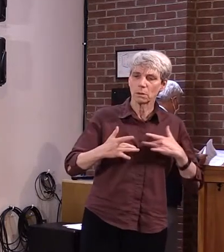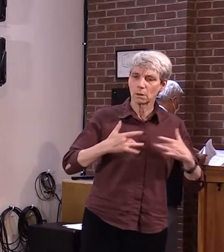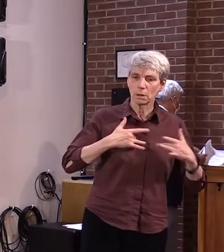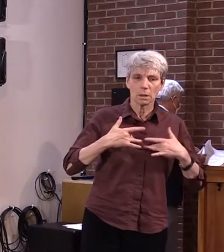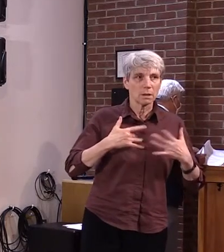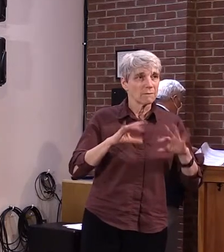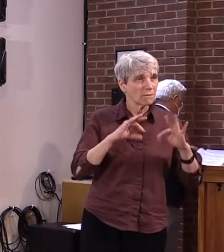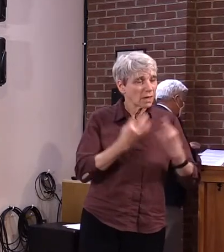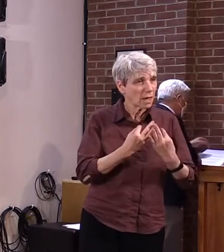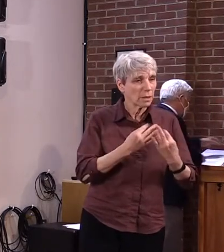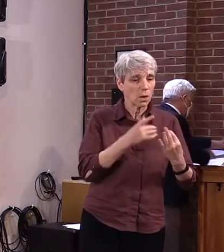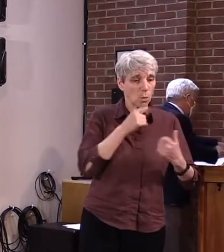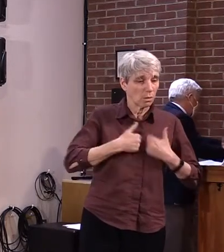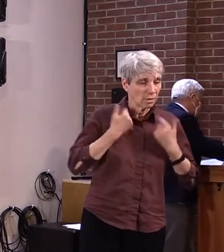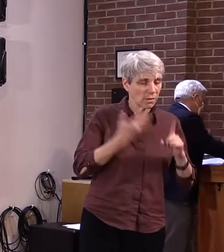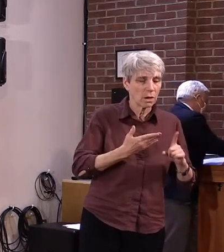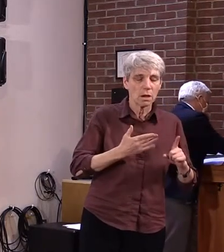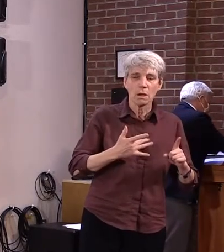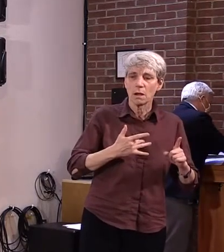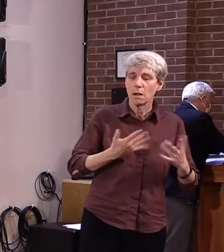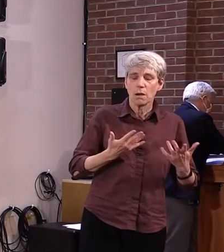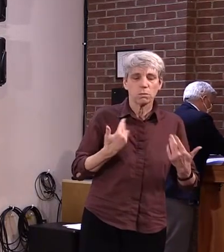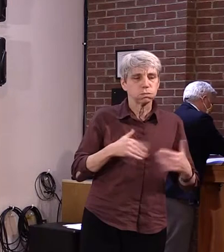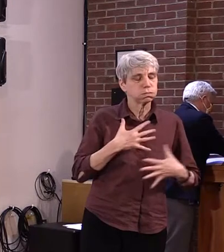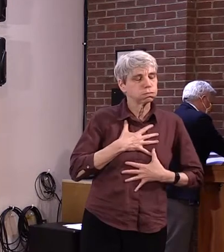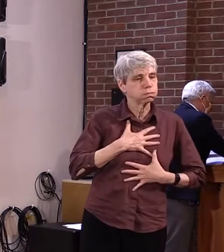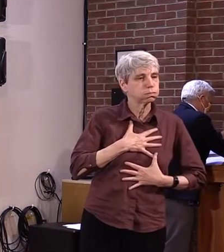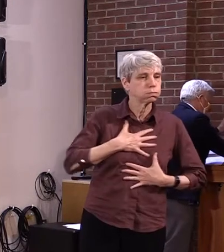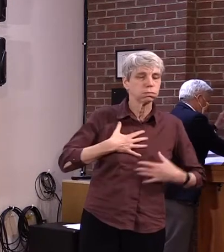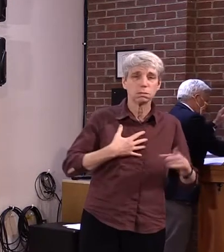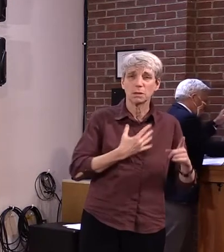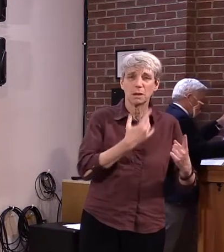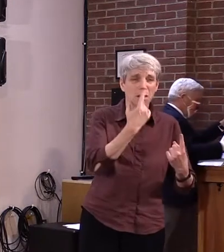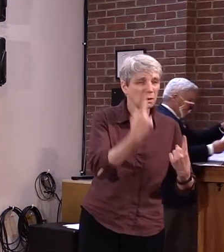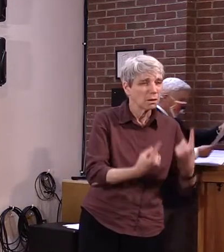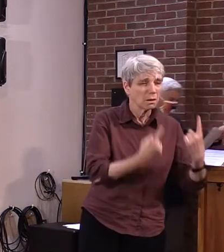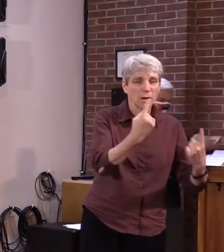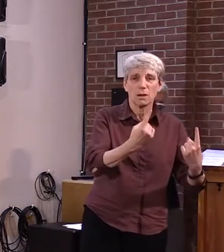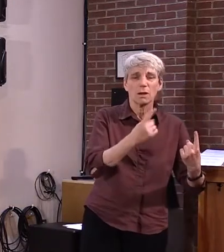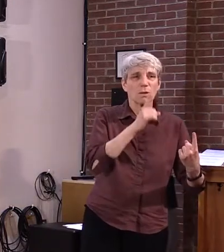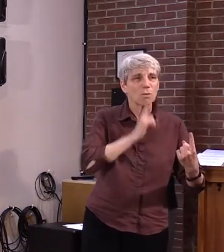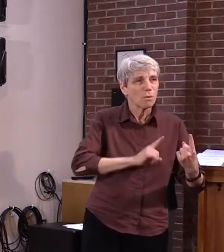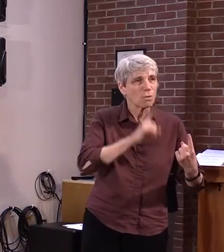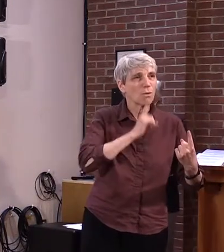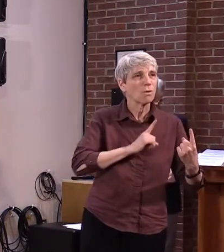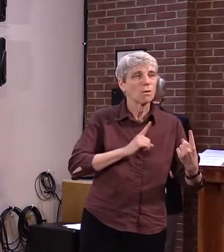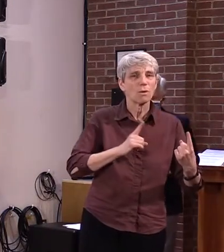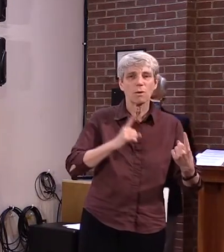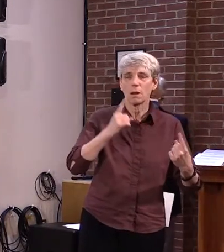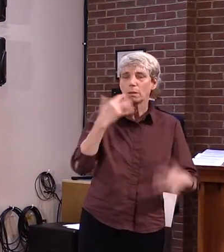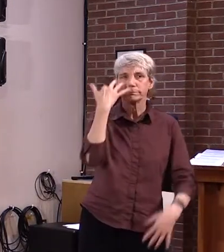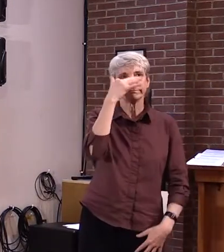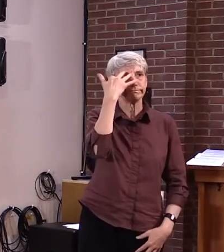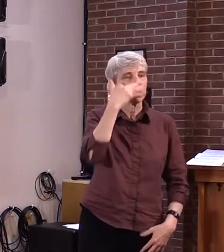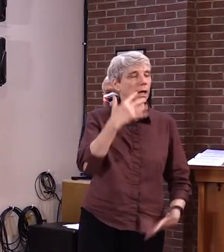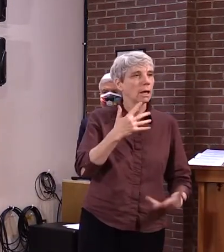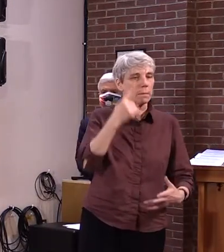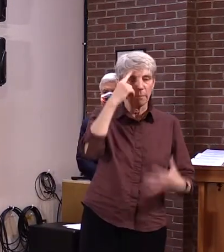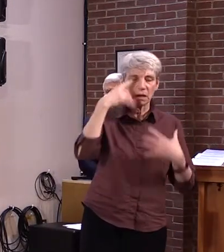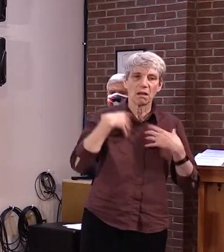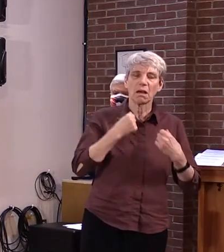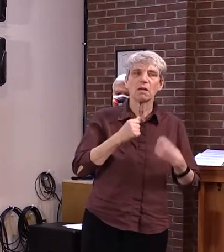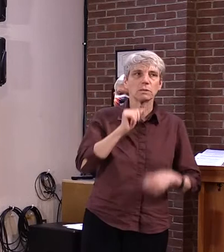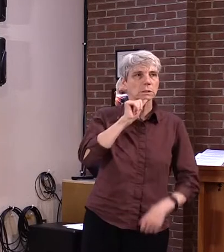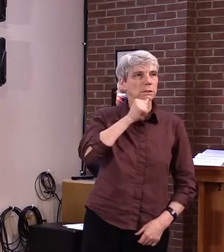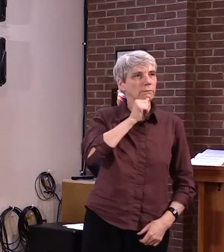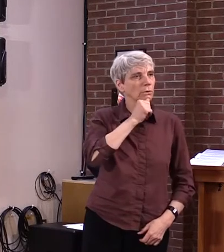There's been, obviously, the mental health and physical health impairment, I think, pretty fair to say, for the residents having